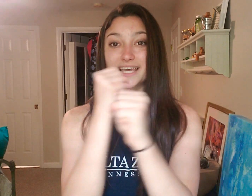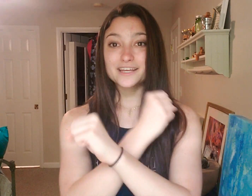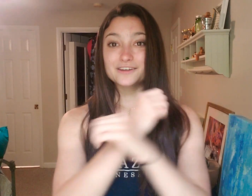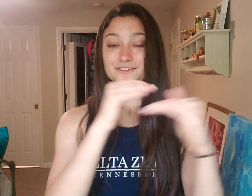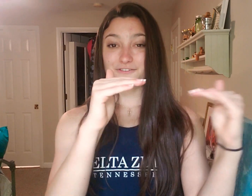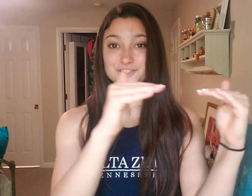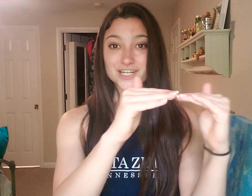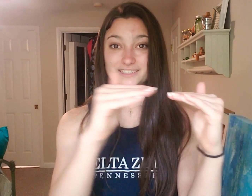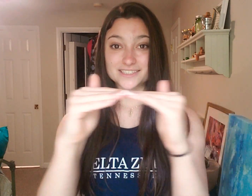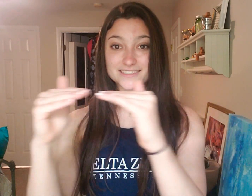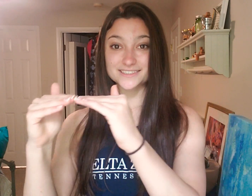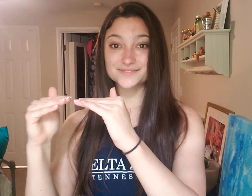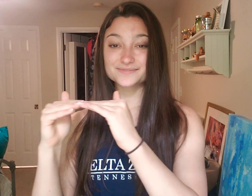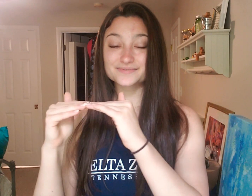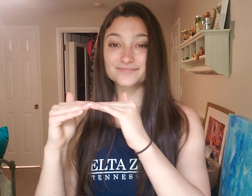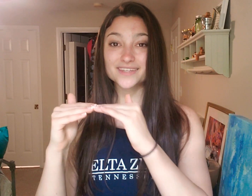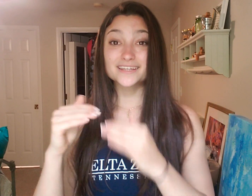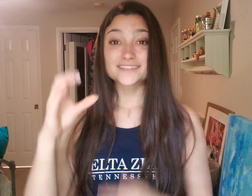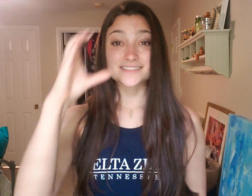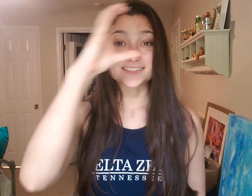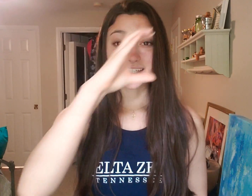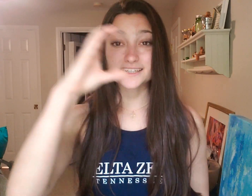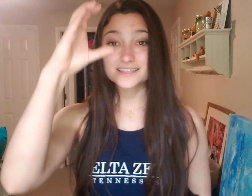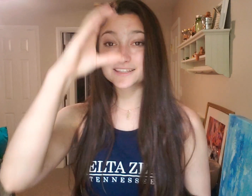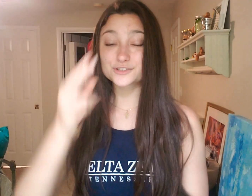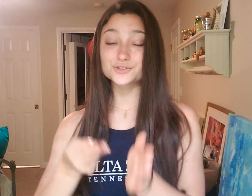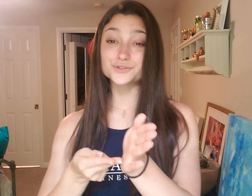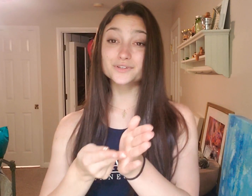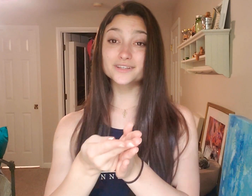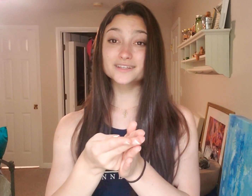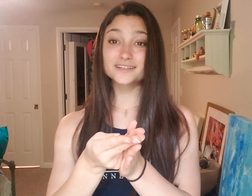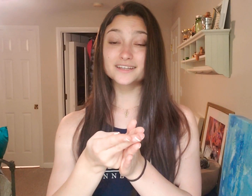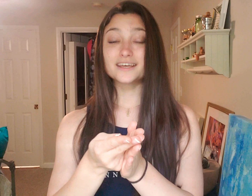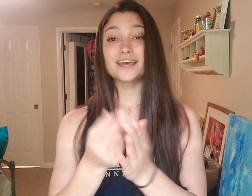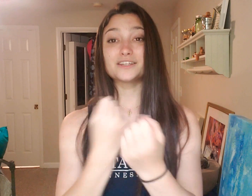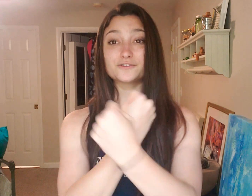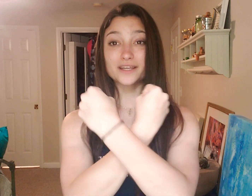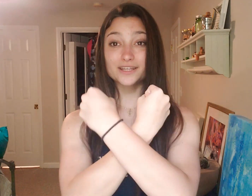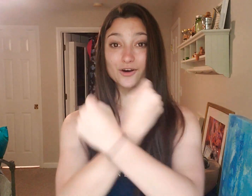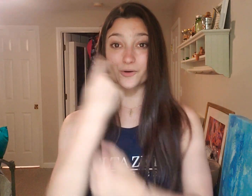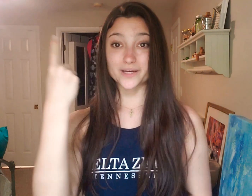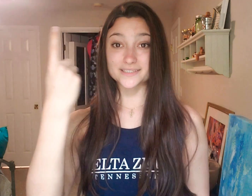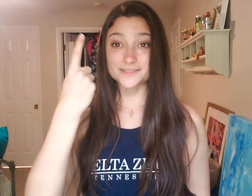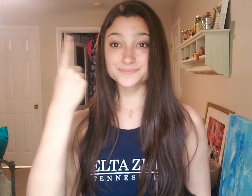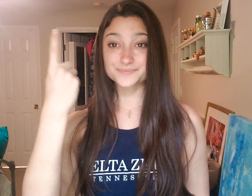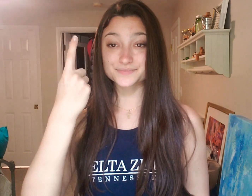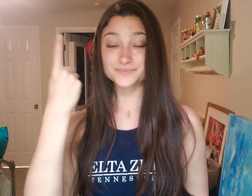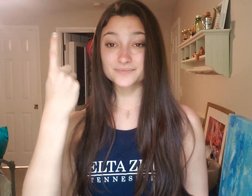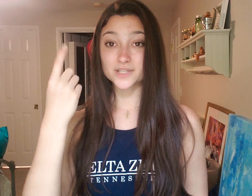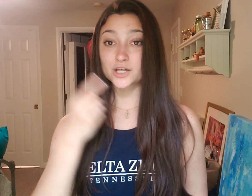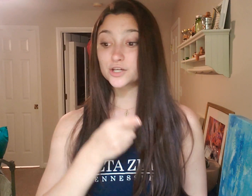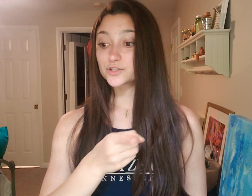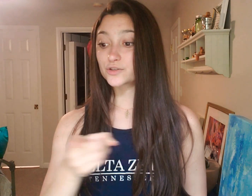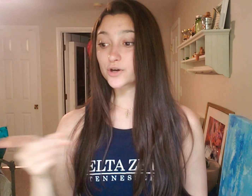crusade for justice. To seek the truth and defend it always. To